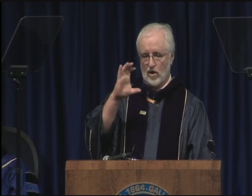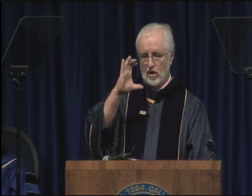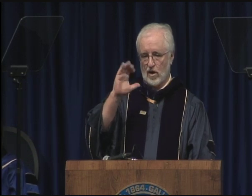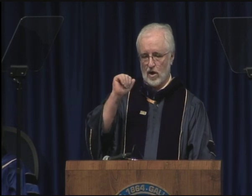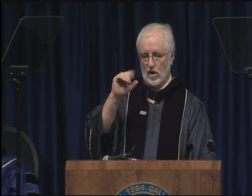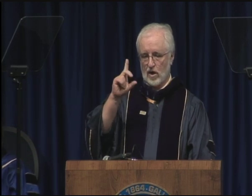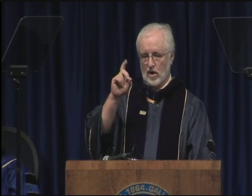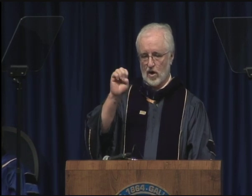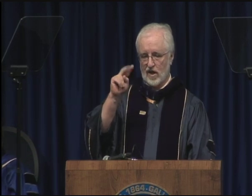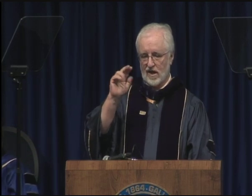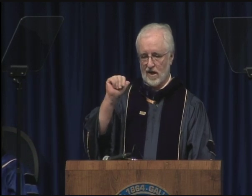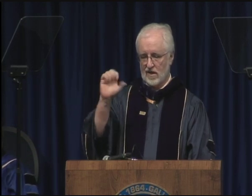Jennifer Cardenas.